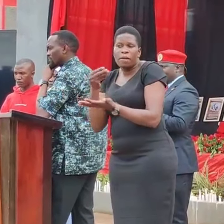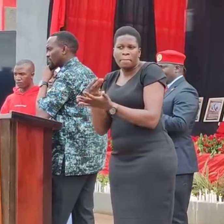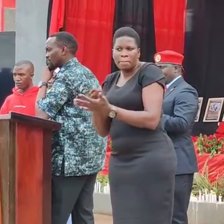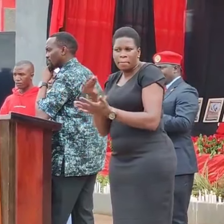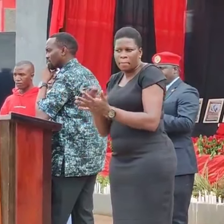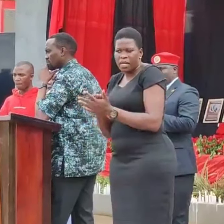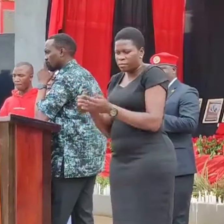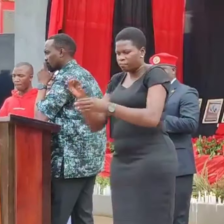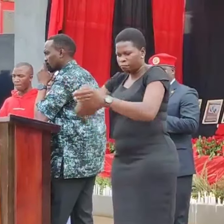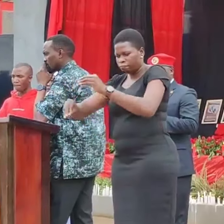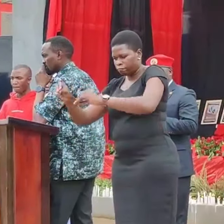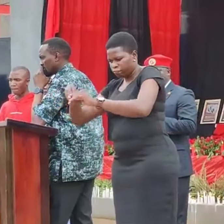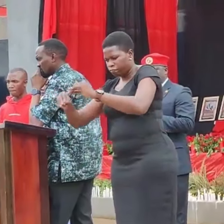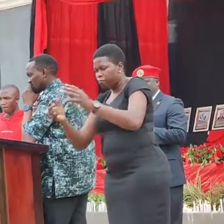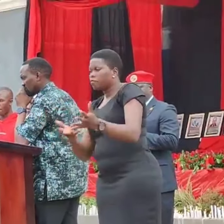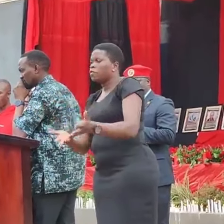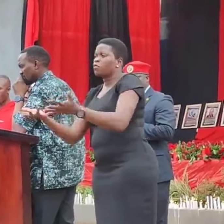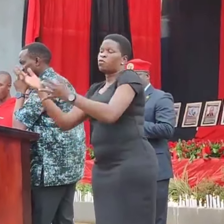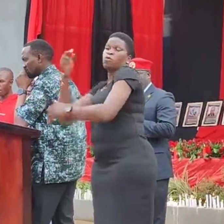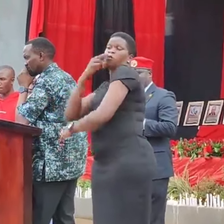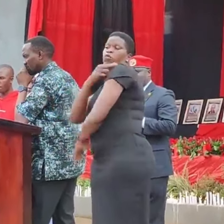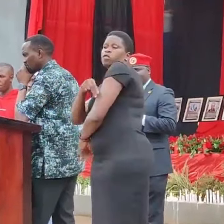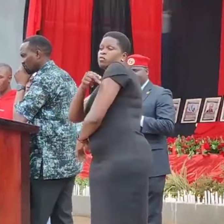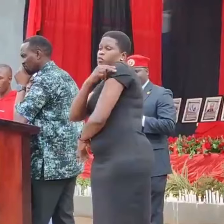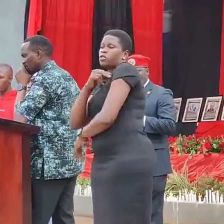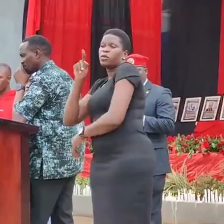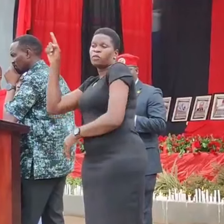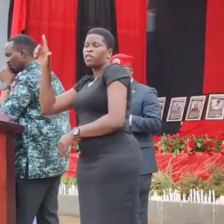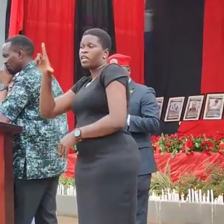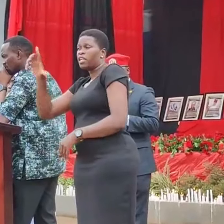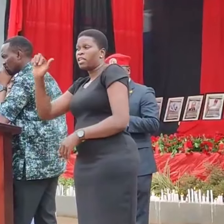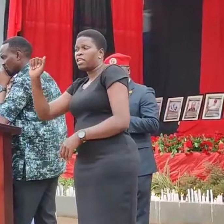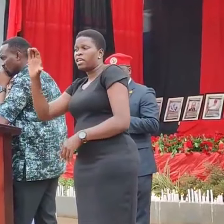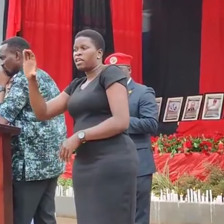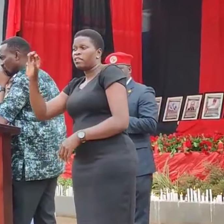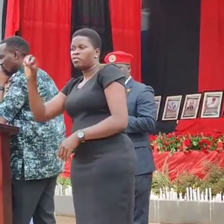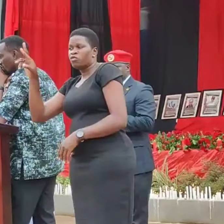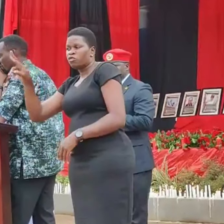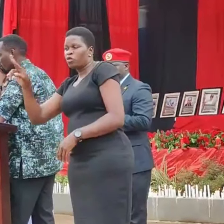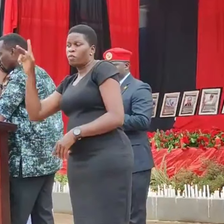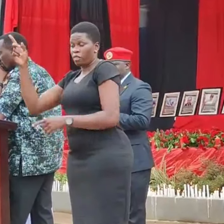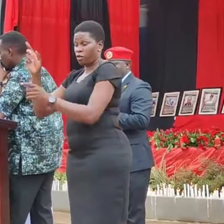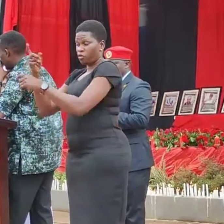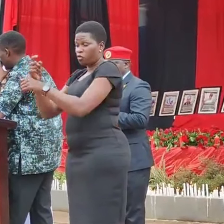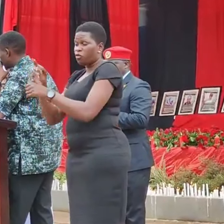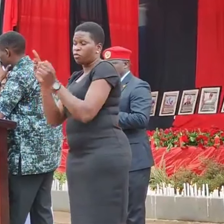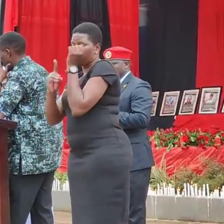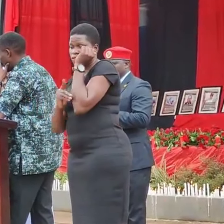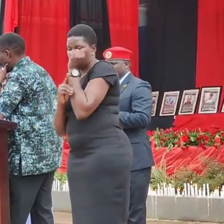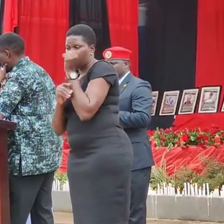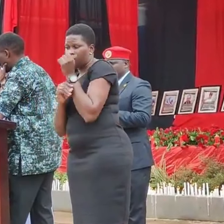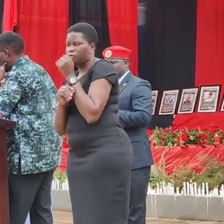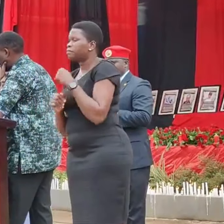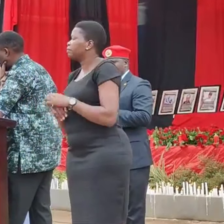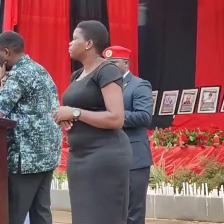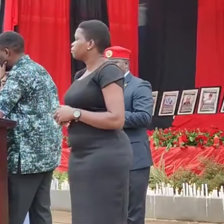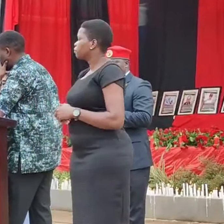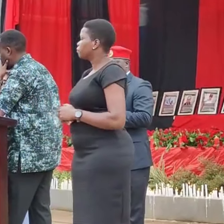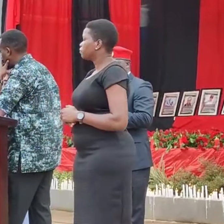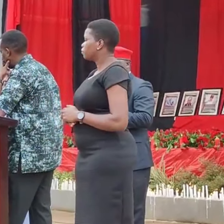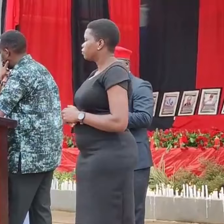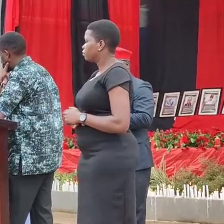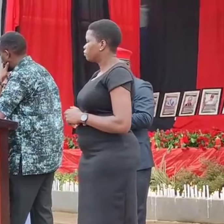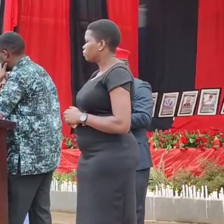monies, made contribution to take her to the hospital in Lacho, Nguru. So most of the carrying an arabati take mass for